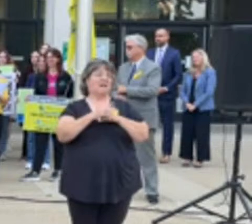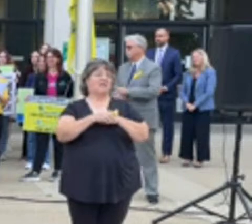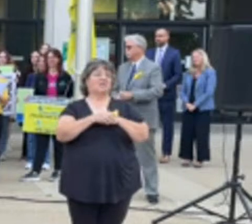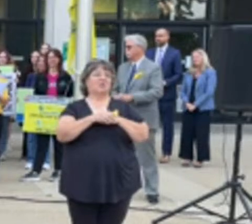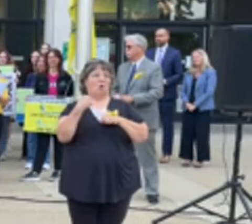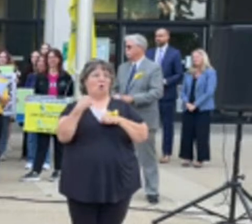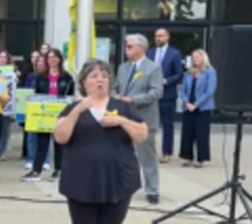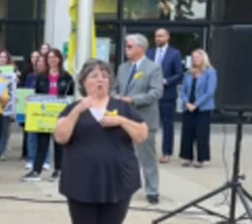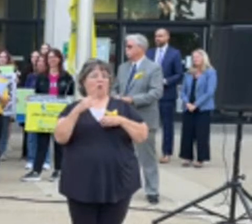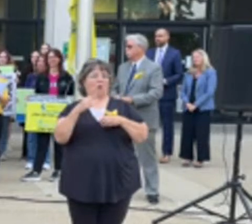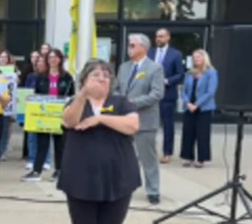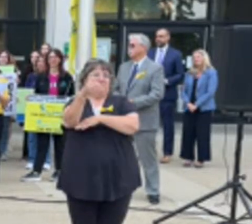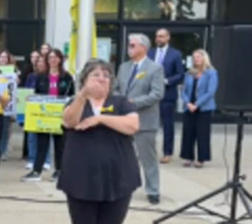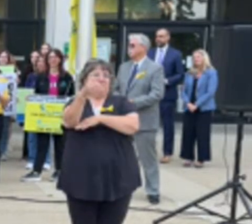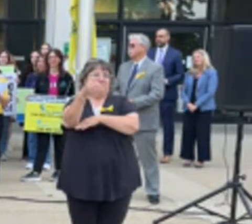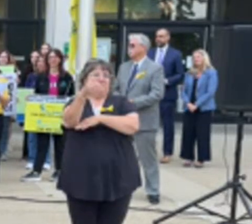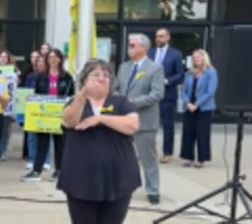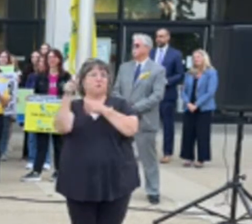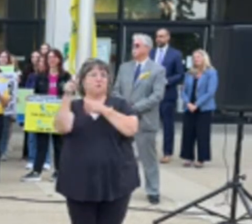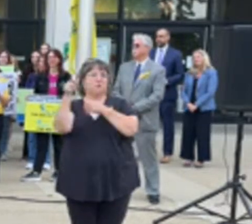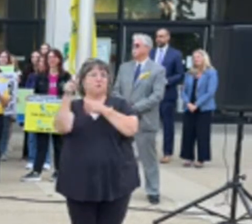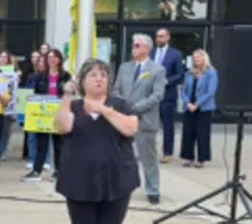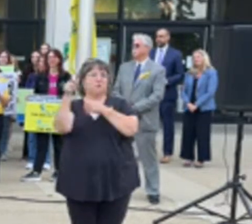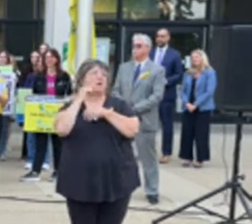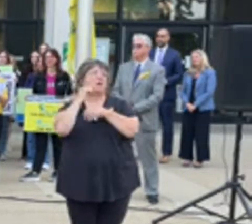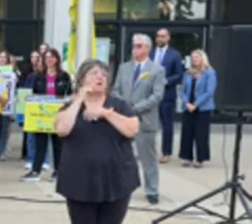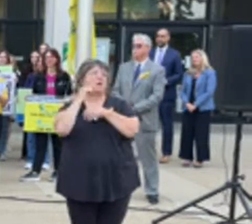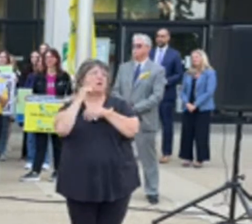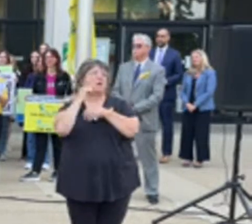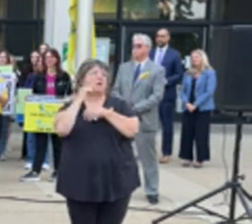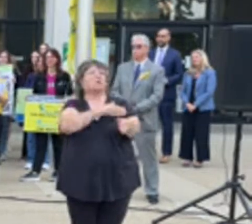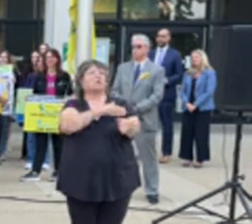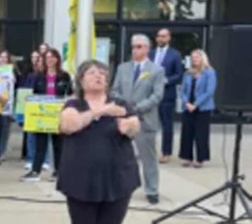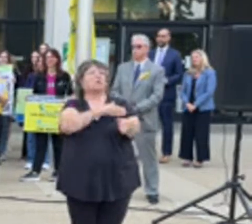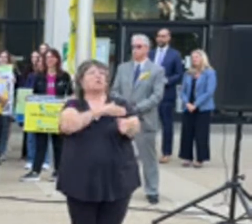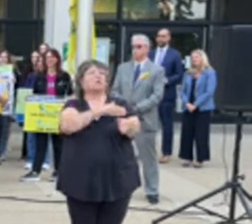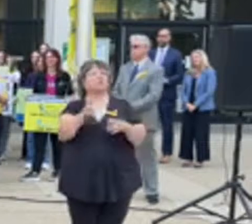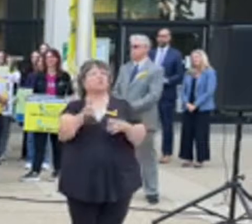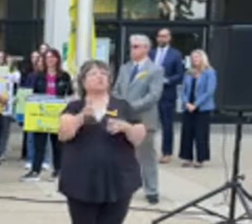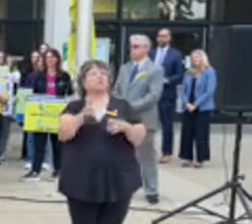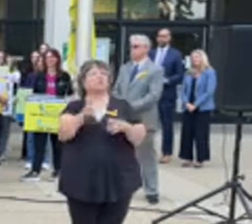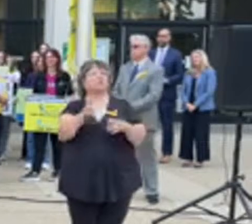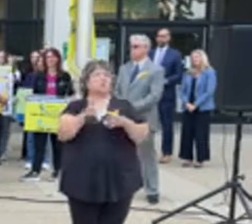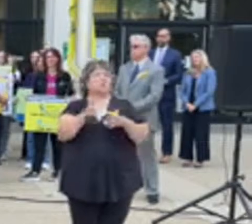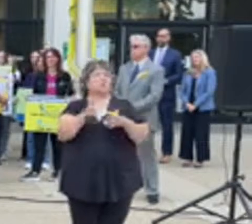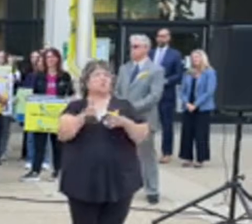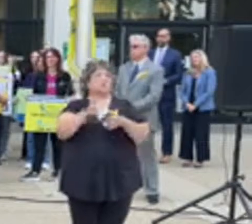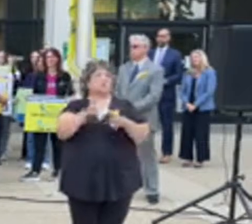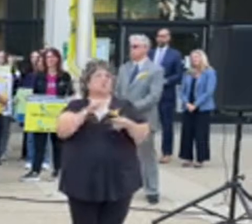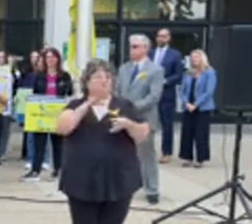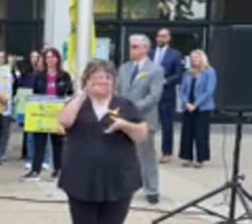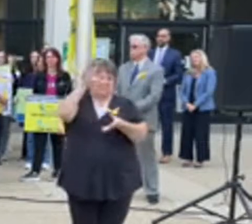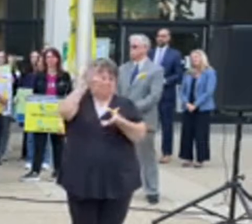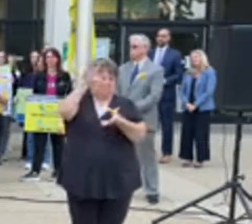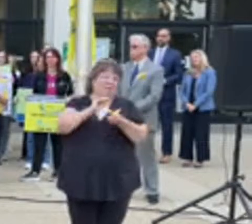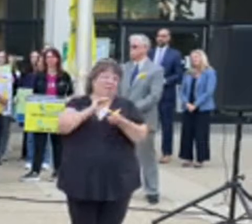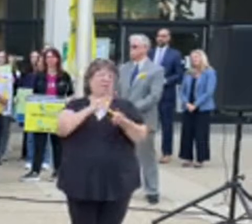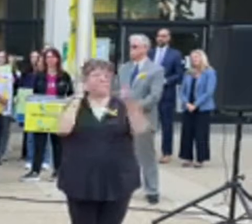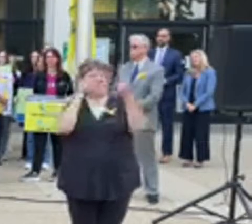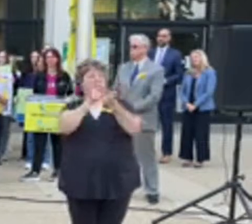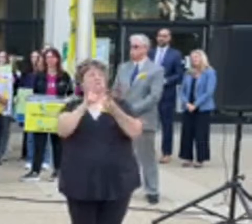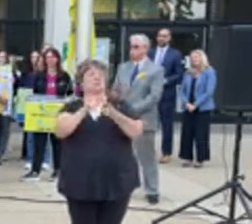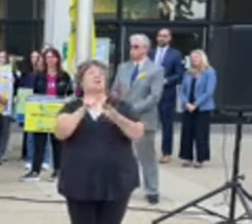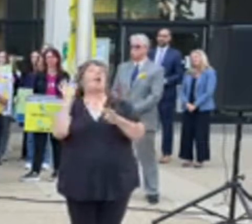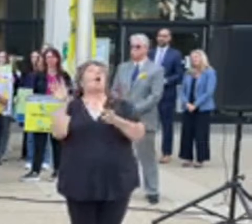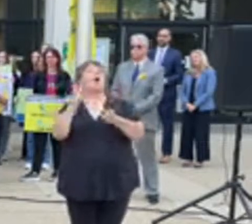Today, as we raise the flag of hope, you'll experience a song that truly embodies our mission. Students in Mr. Mark Hunt's